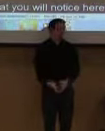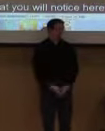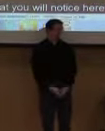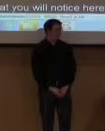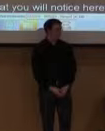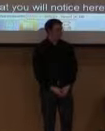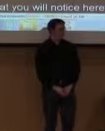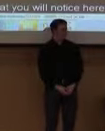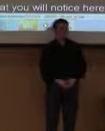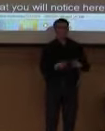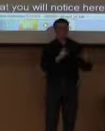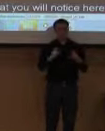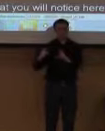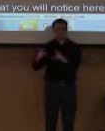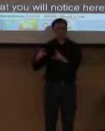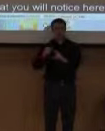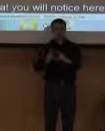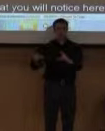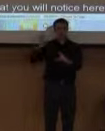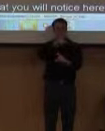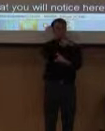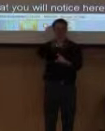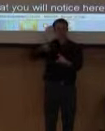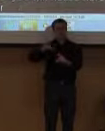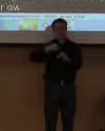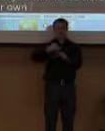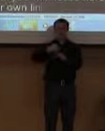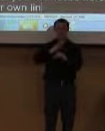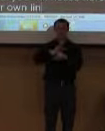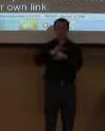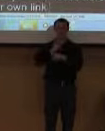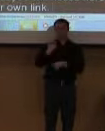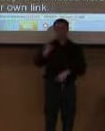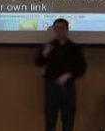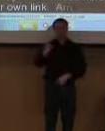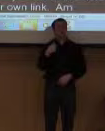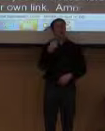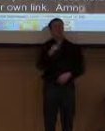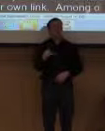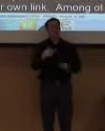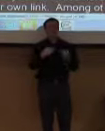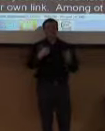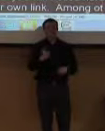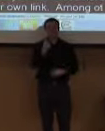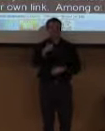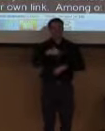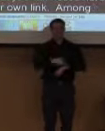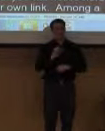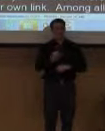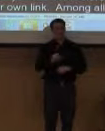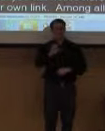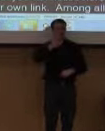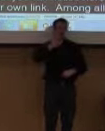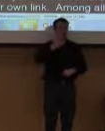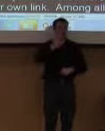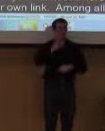You'll also notice above those smaller video feeds is a main video feed. Any participant at any time can click